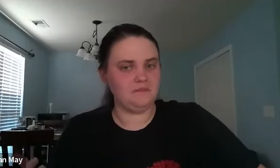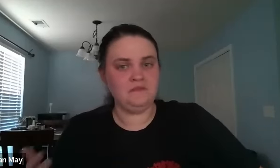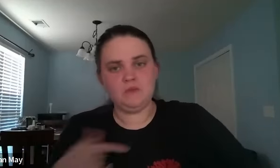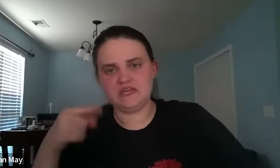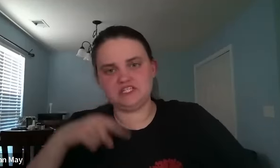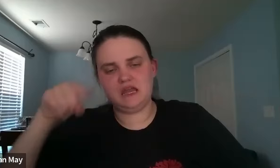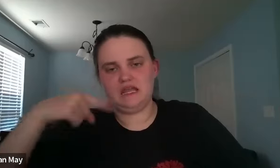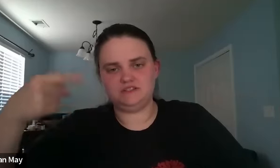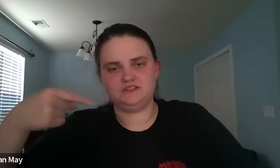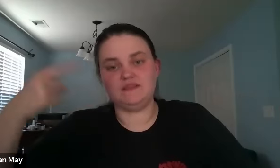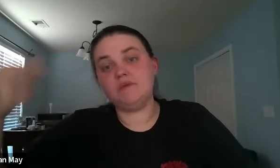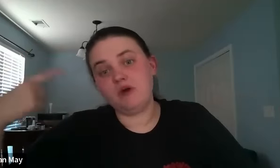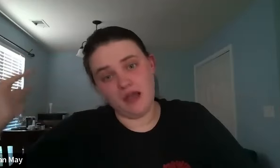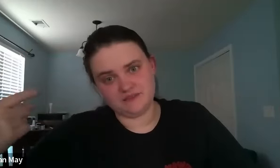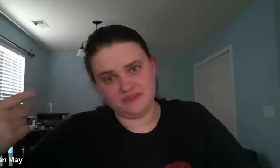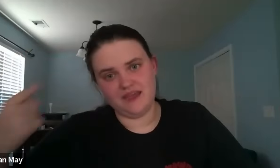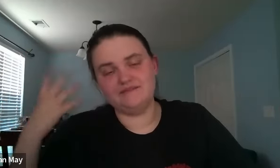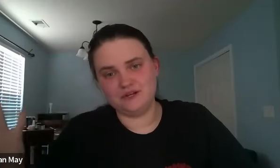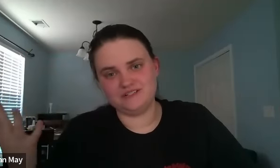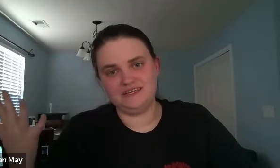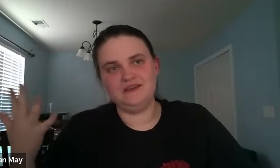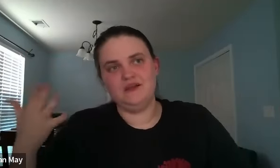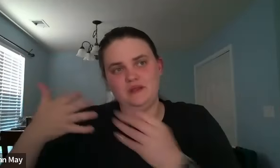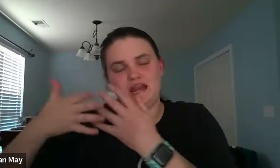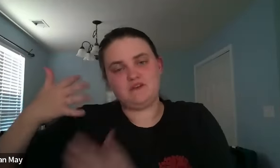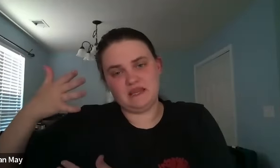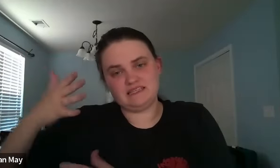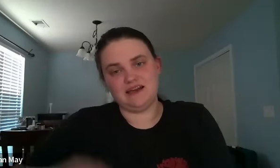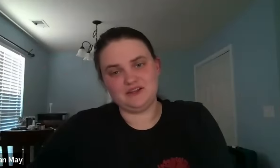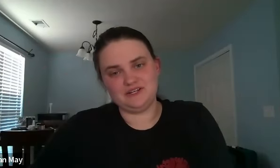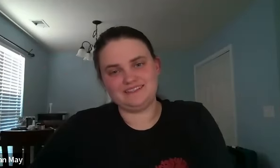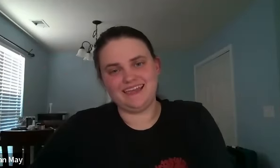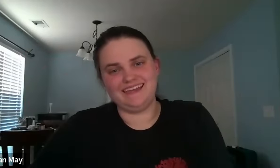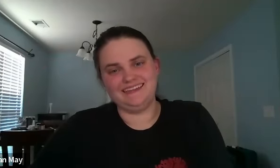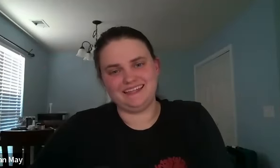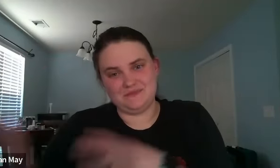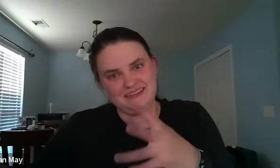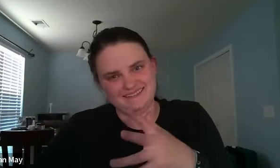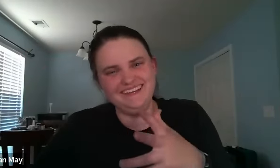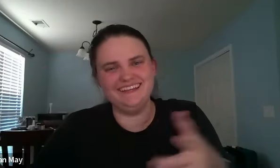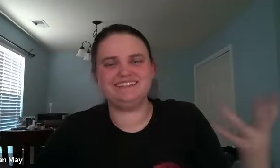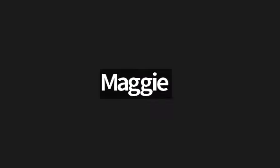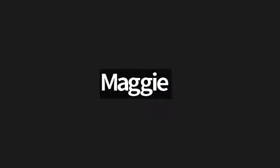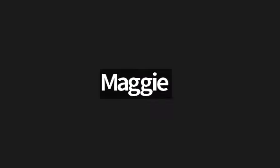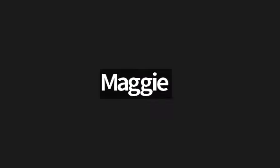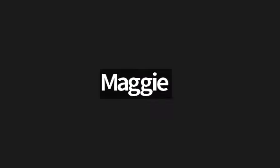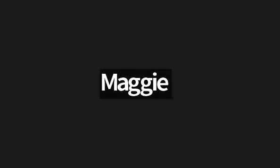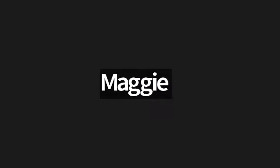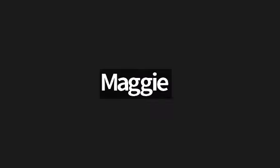but that just kind of answers, a lot of people ask me that, and unfortunately we kind of have our basic colors and that's about it. All